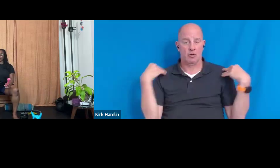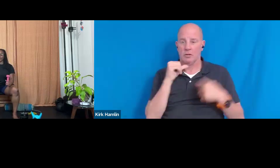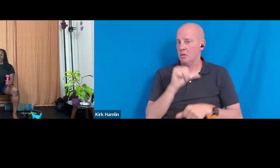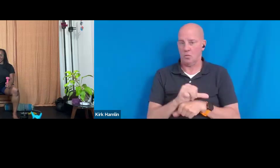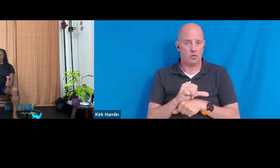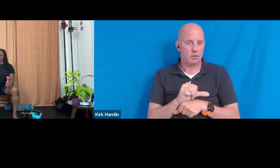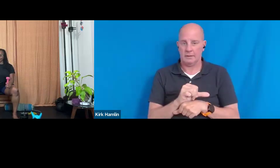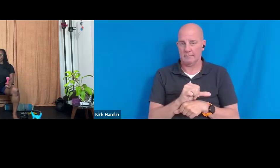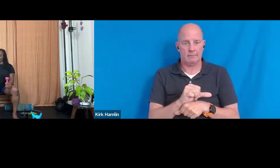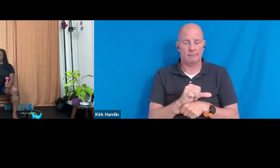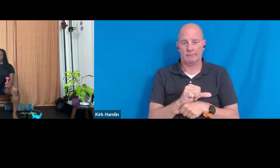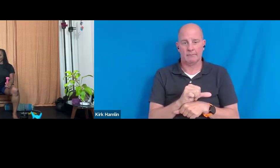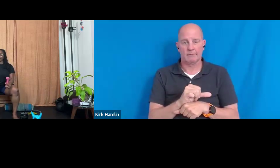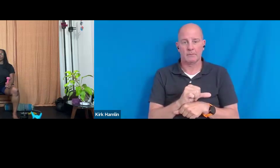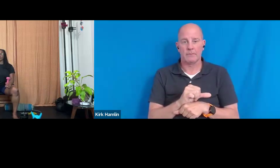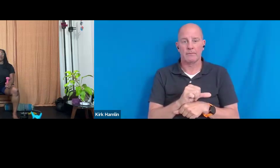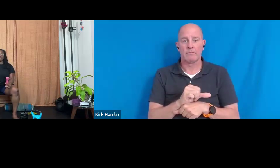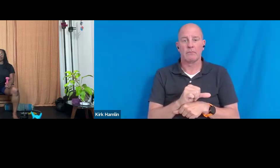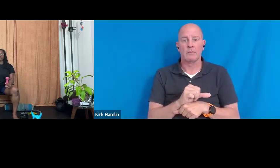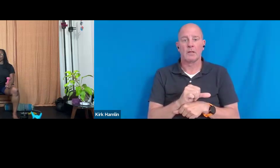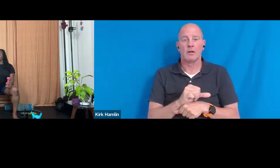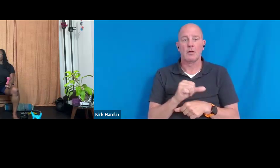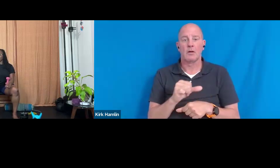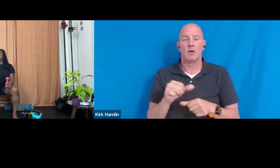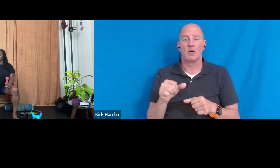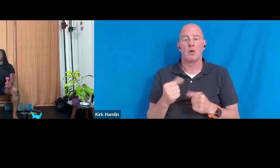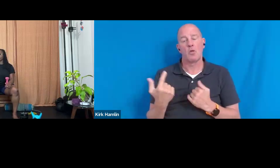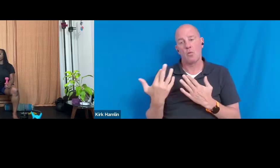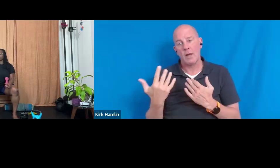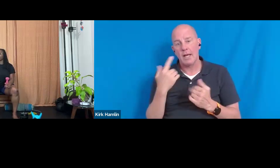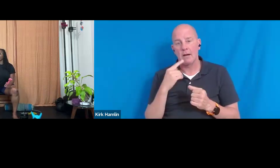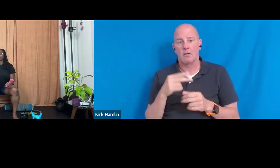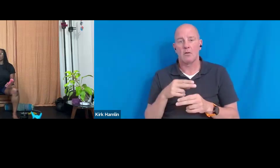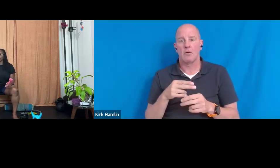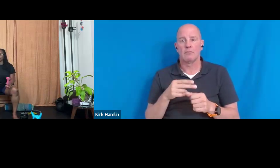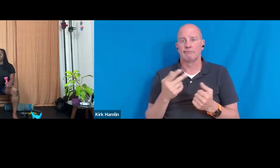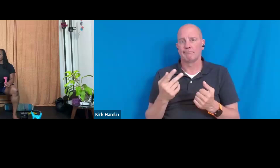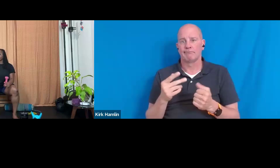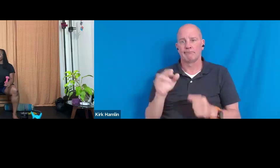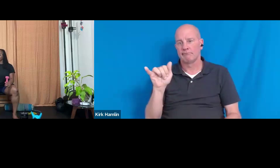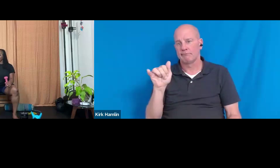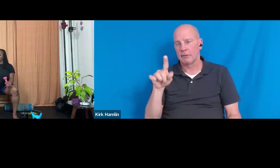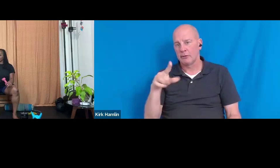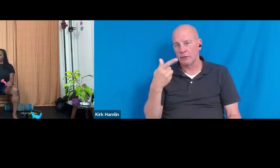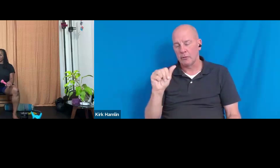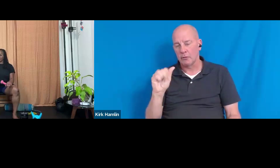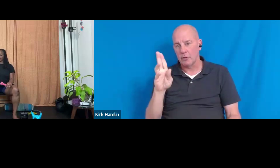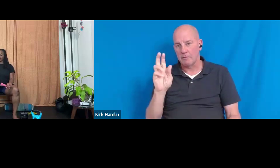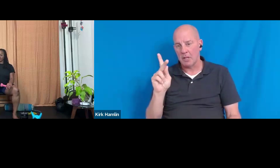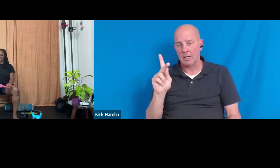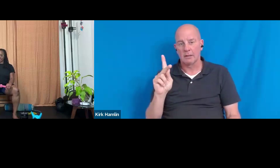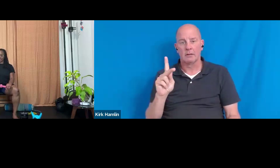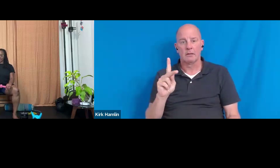that will happen is that the long weight or nothing, or yoga block, or bottle of water, you